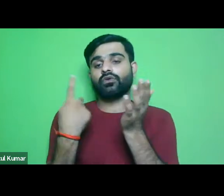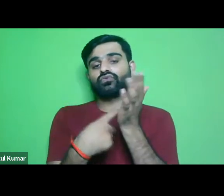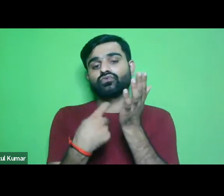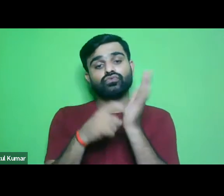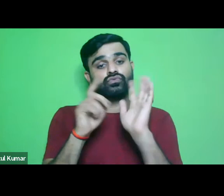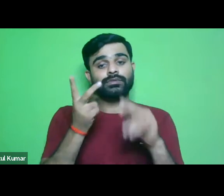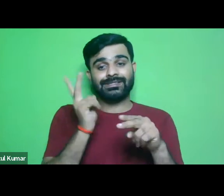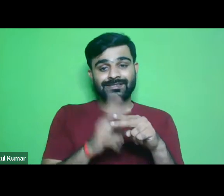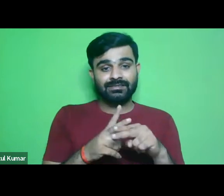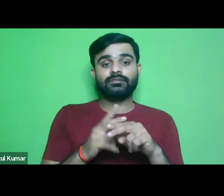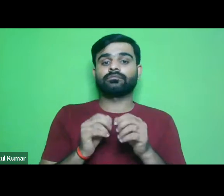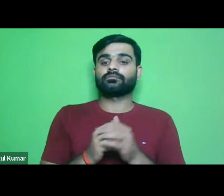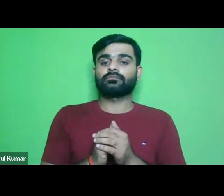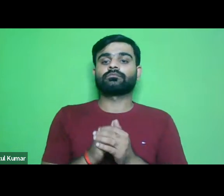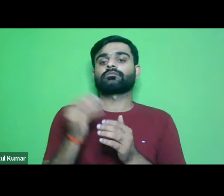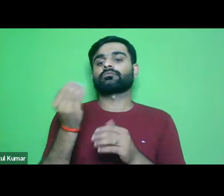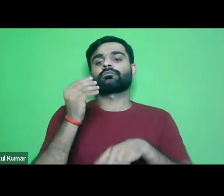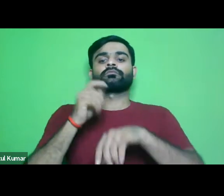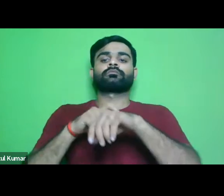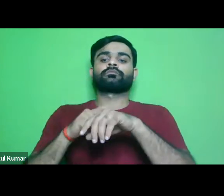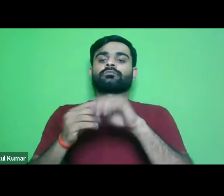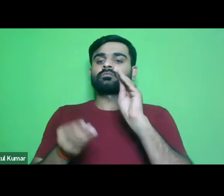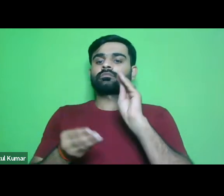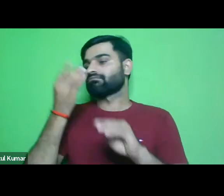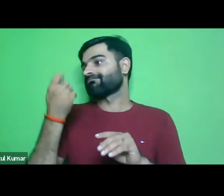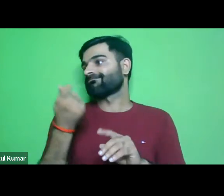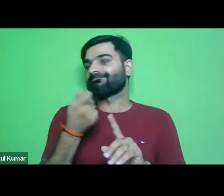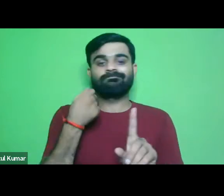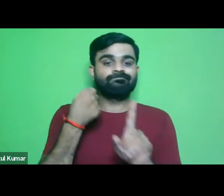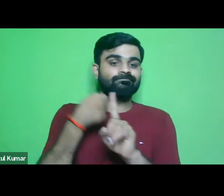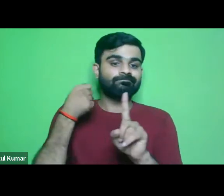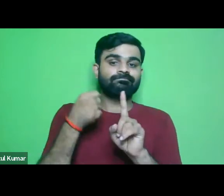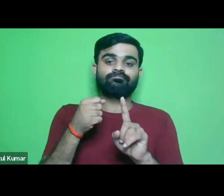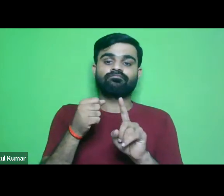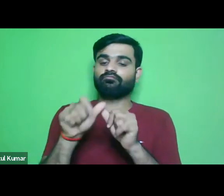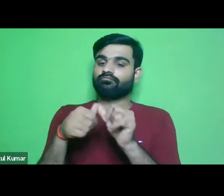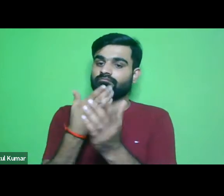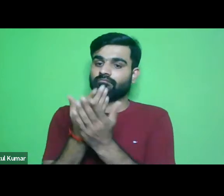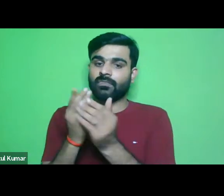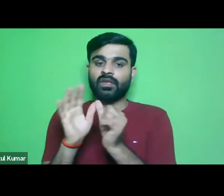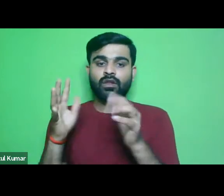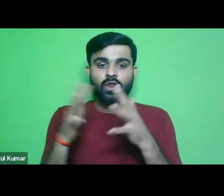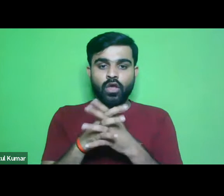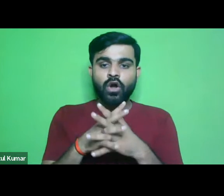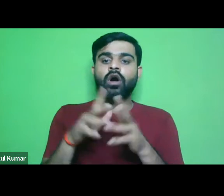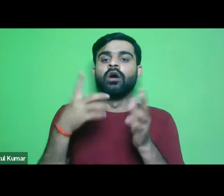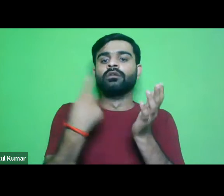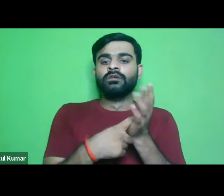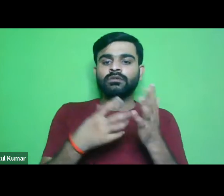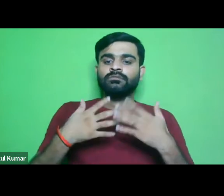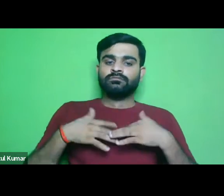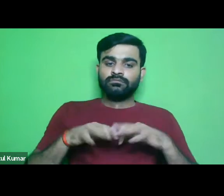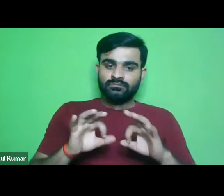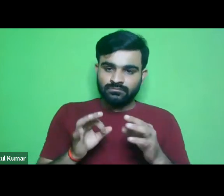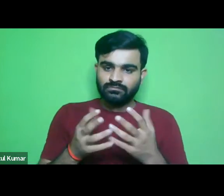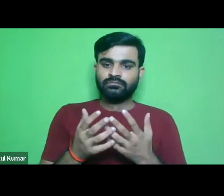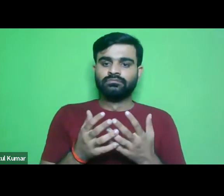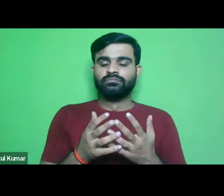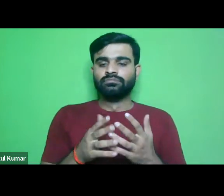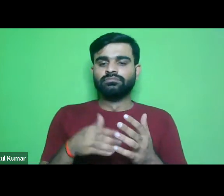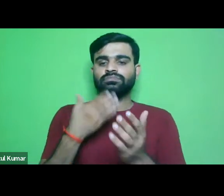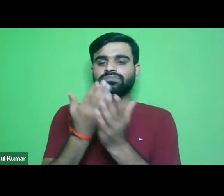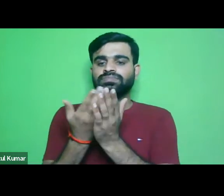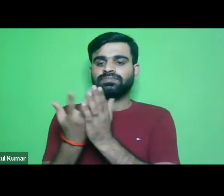certain jurisdiction. And sometimes it's actually more cost effective to apply those laws and regulations elsewhere, to apply